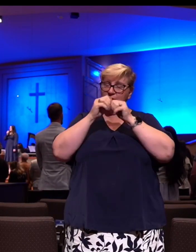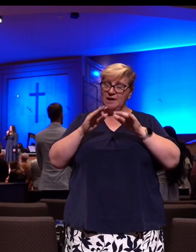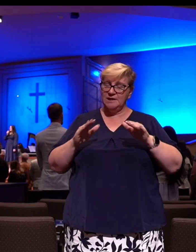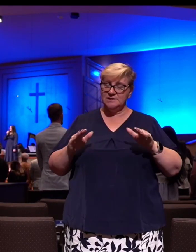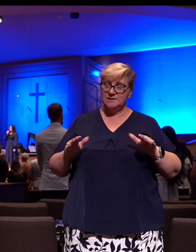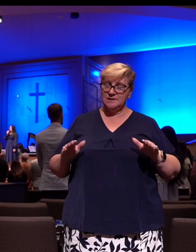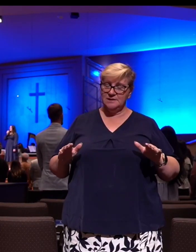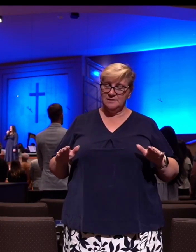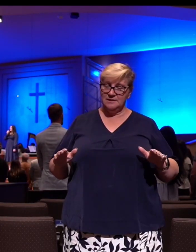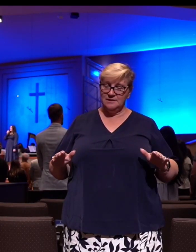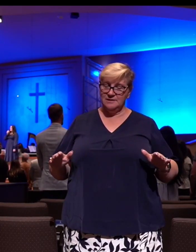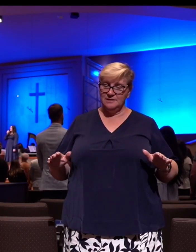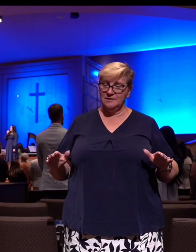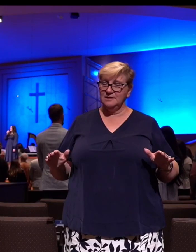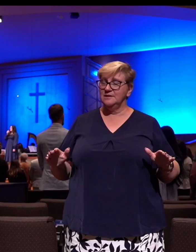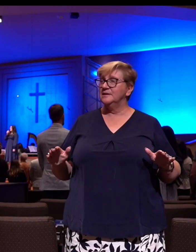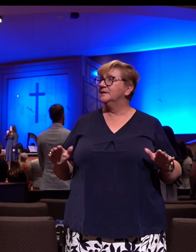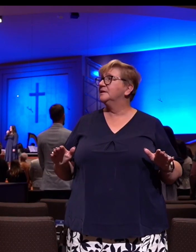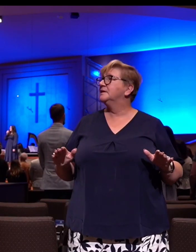blessing.